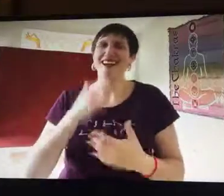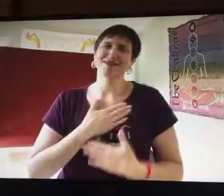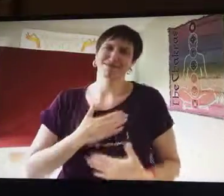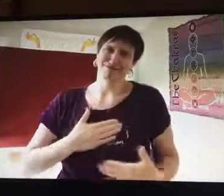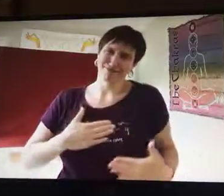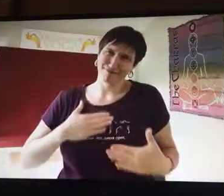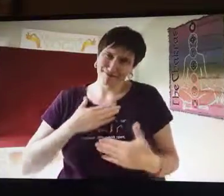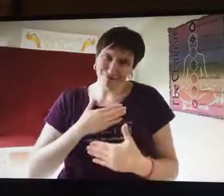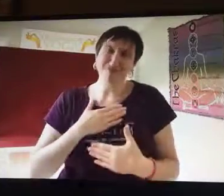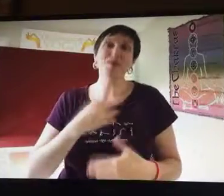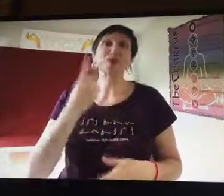Interpreter clarification.